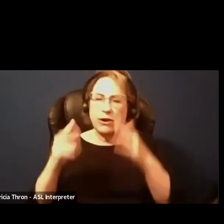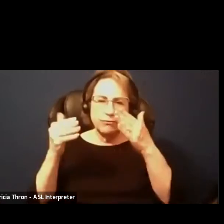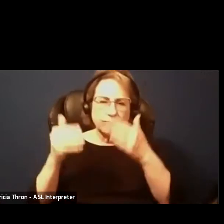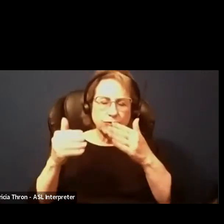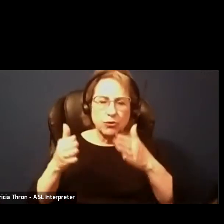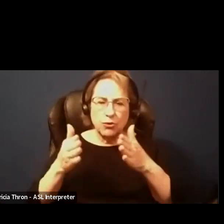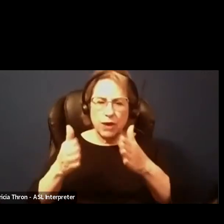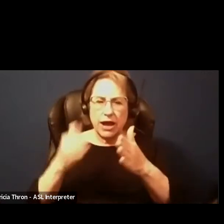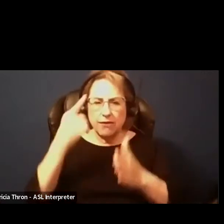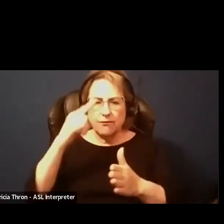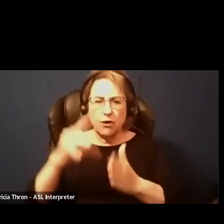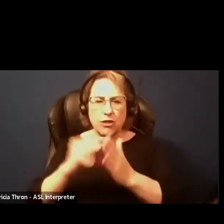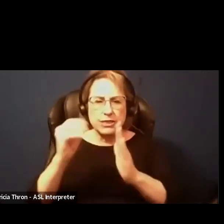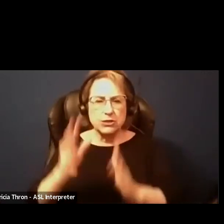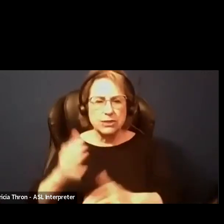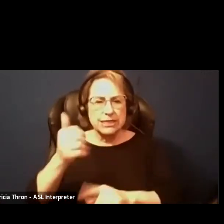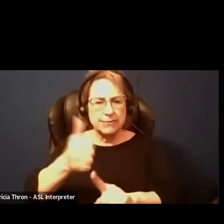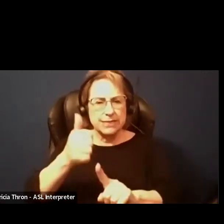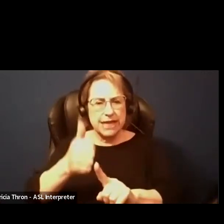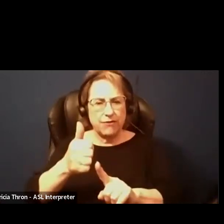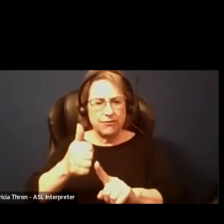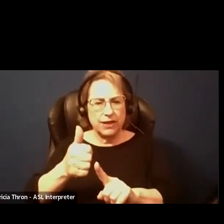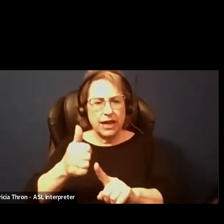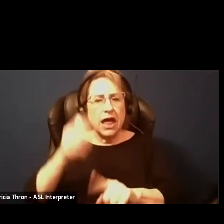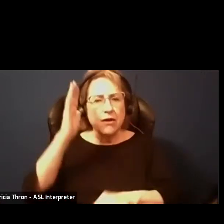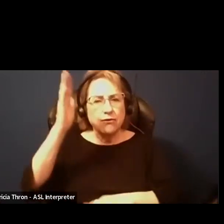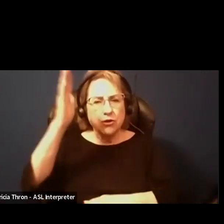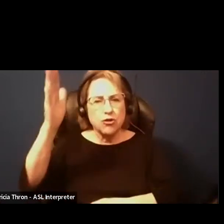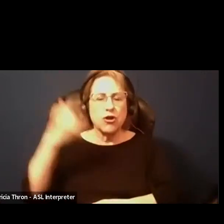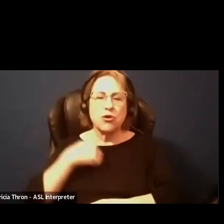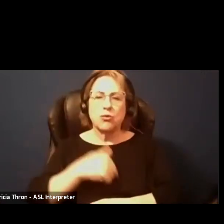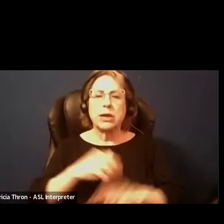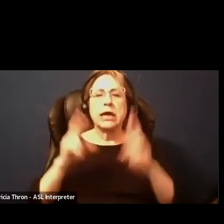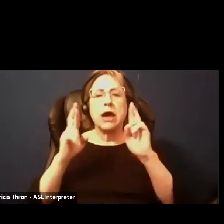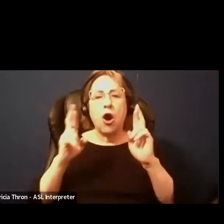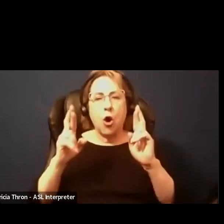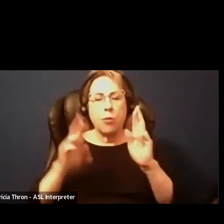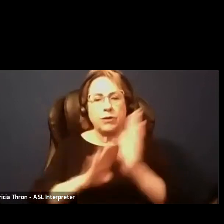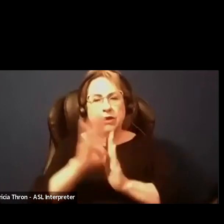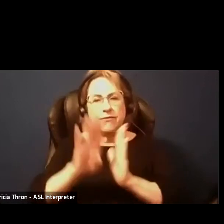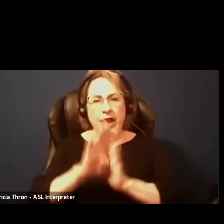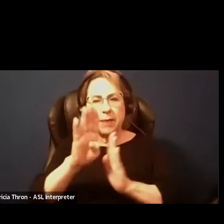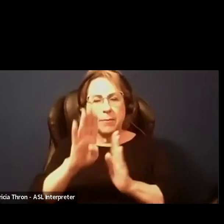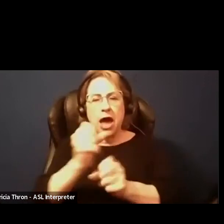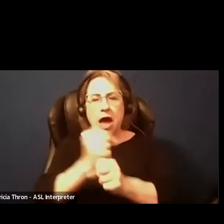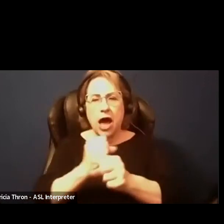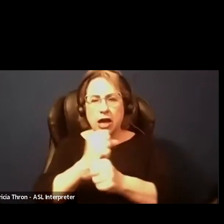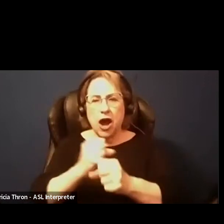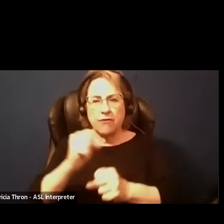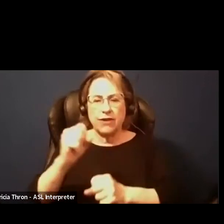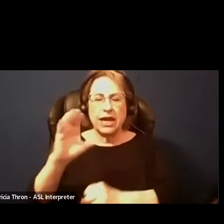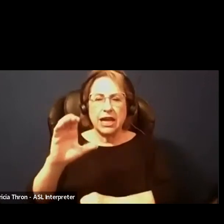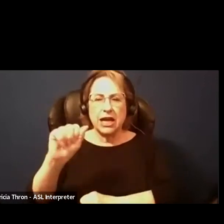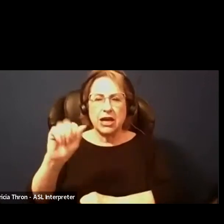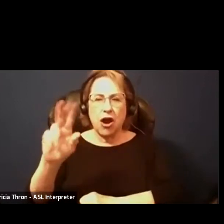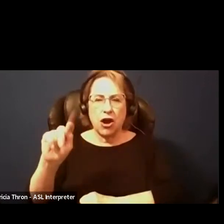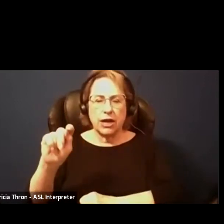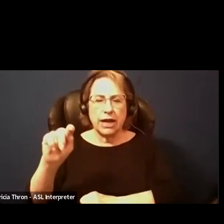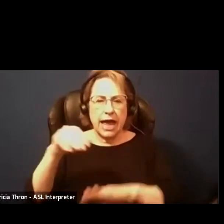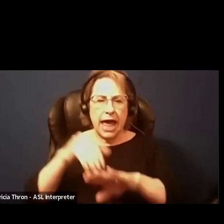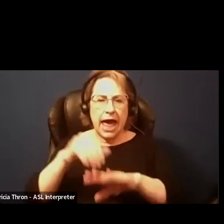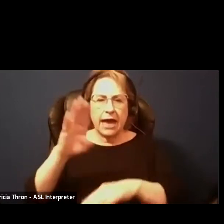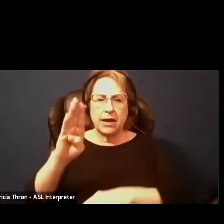future, the goal, the hope is to develop a coffee cart that's going to be at the Burlingame Community Center, the brand